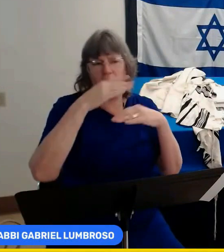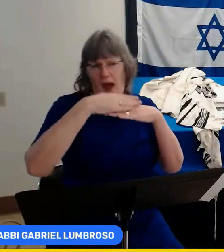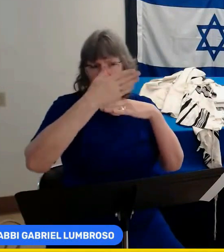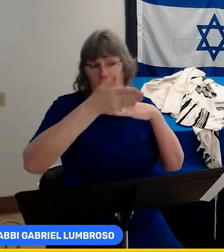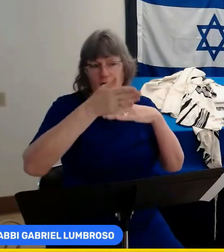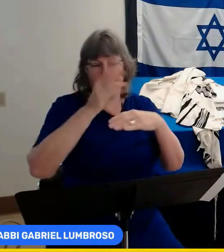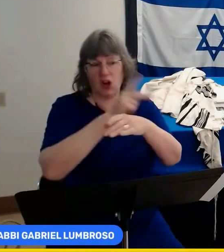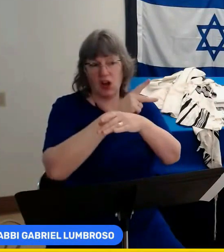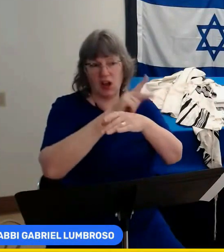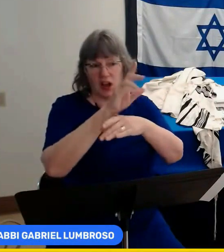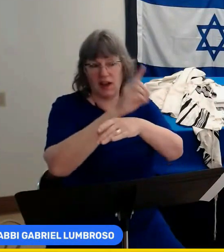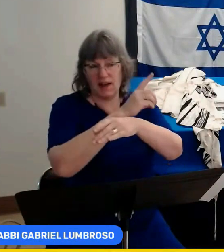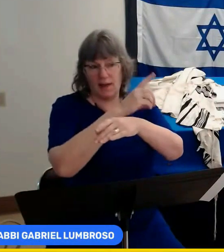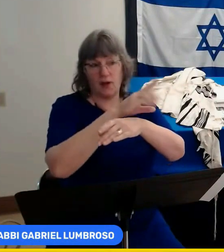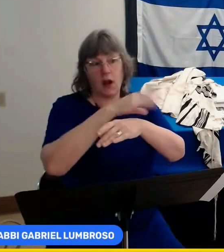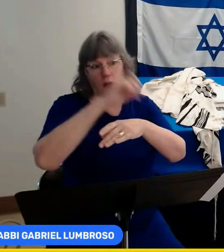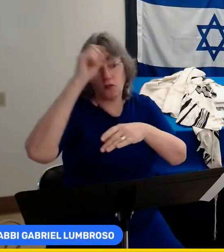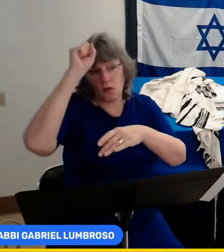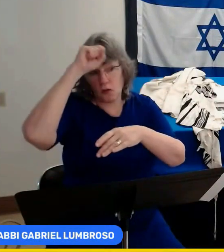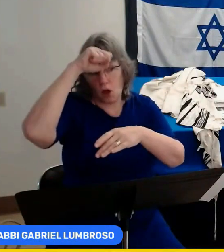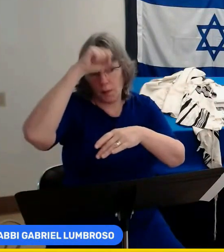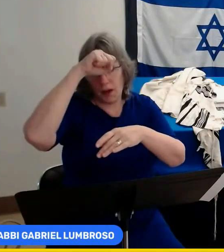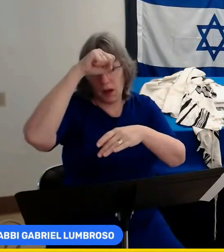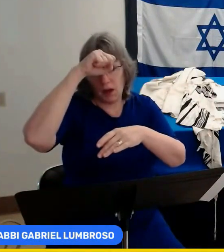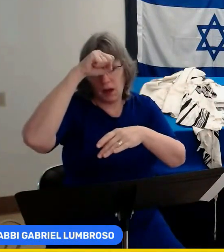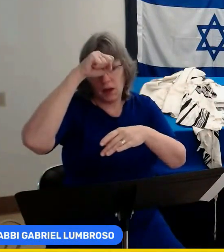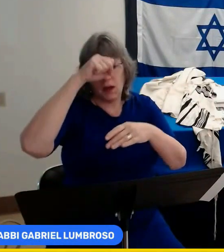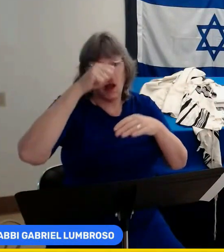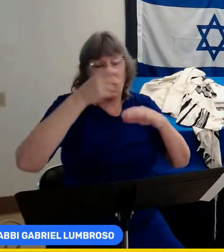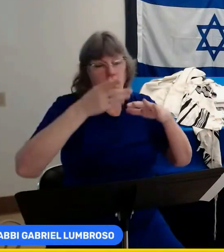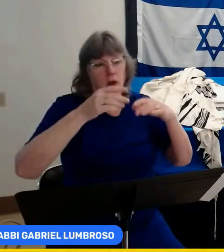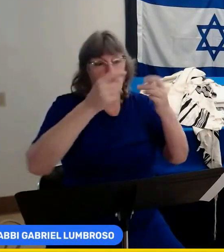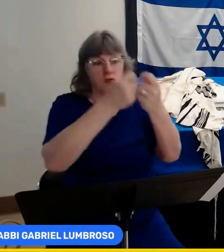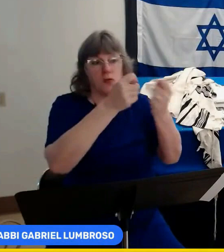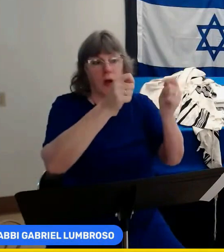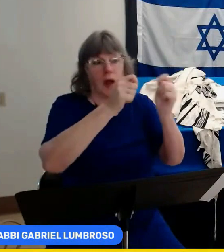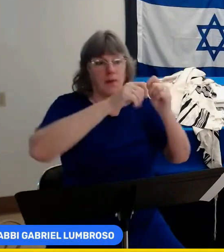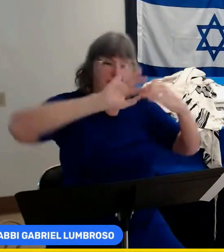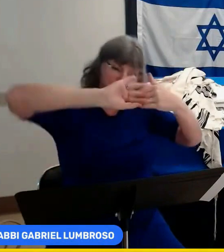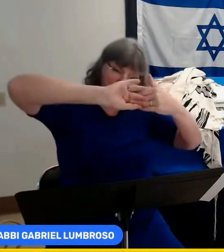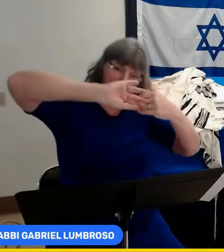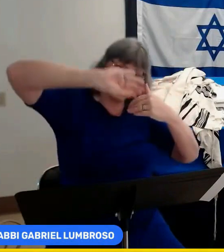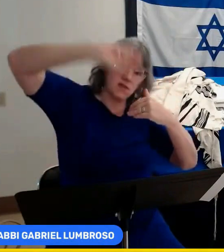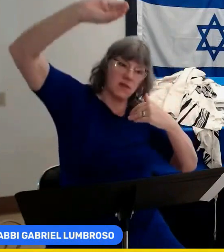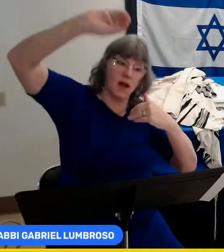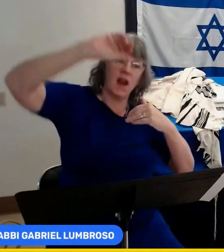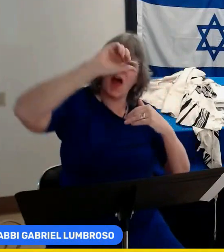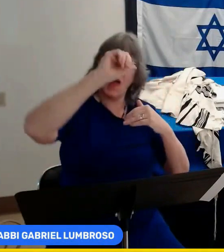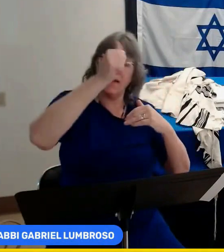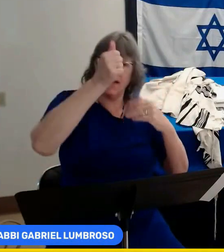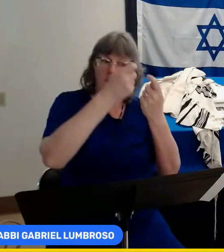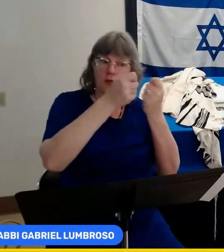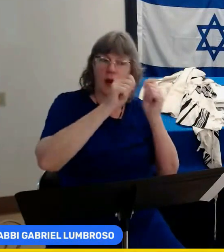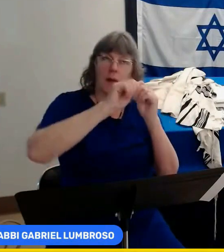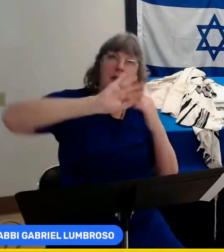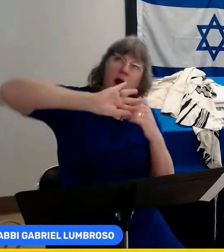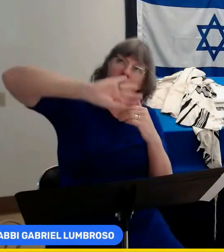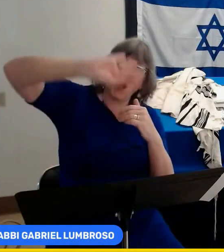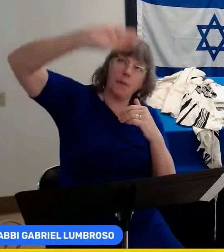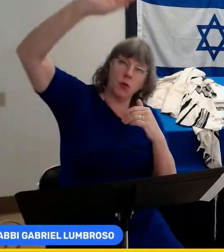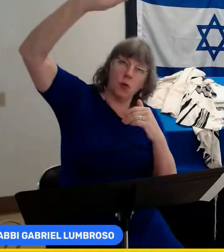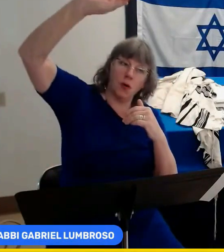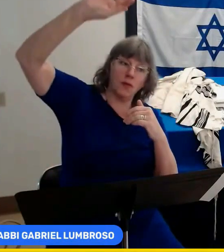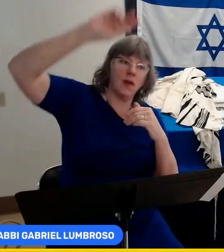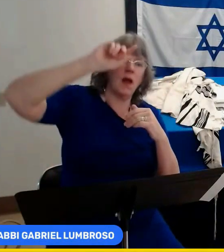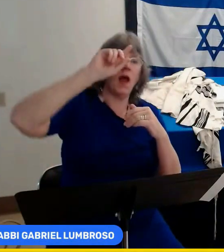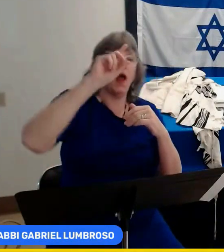says that the southern kingdom, Jerusalem, Judea, was guilty of worse wickedness and sin than the northern kingdom.